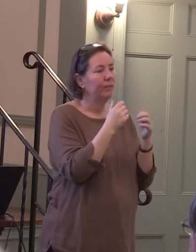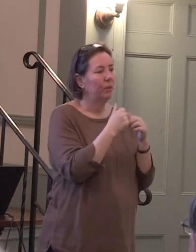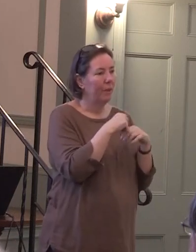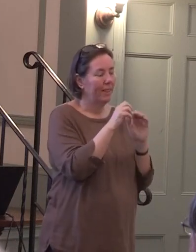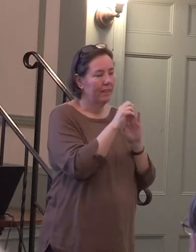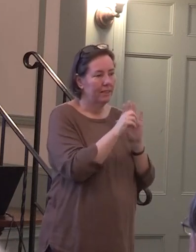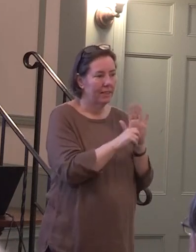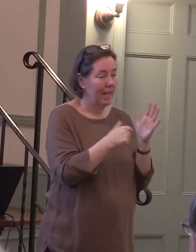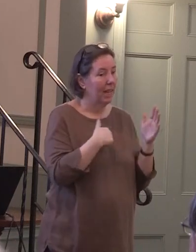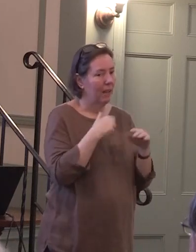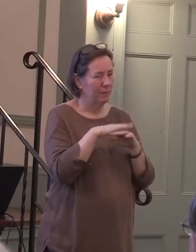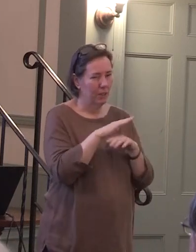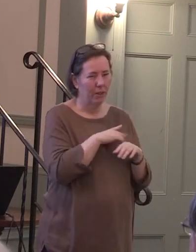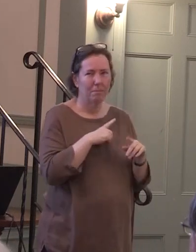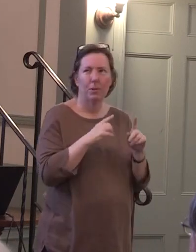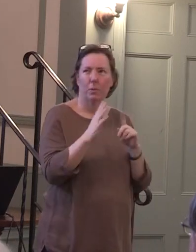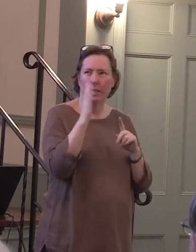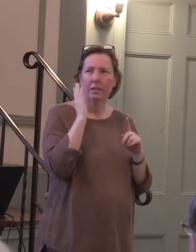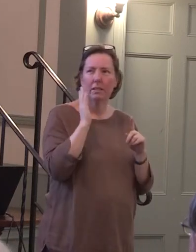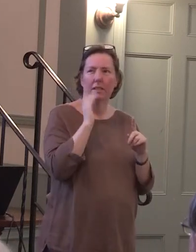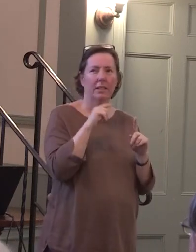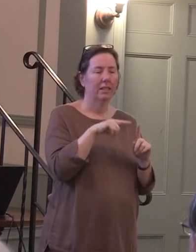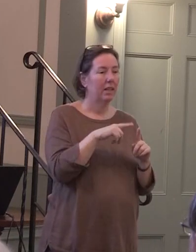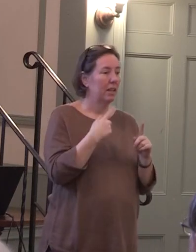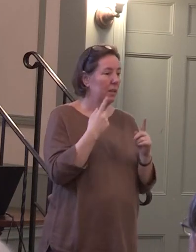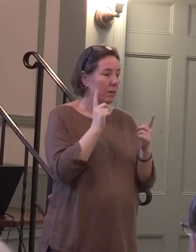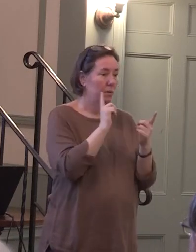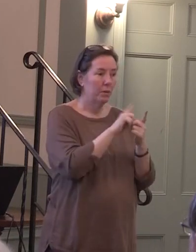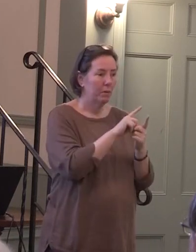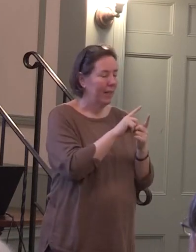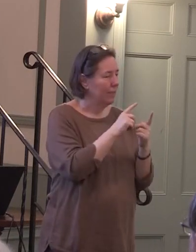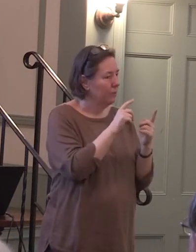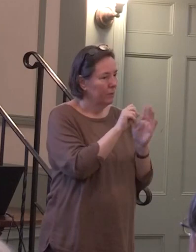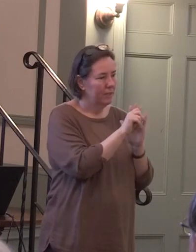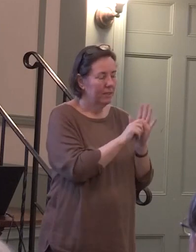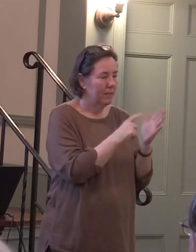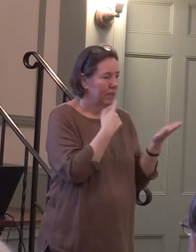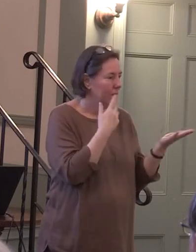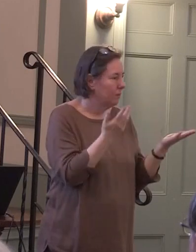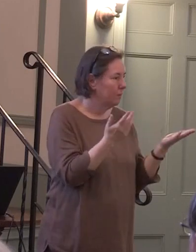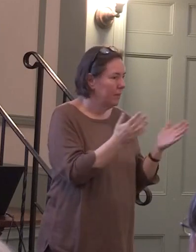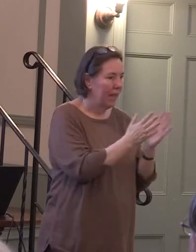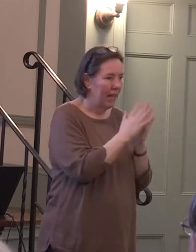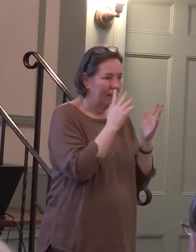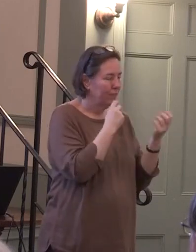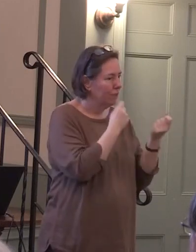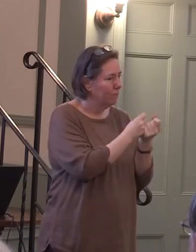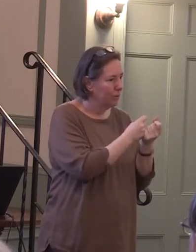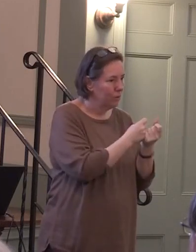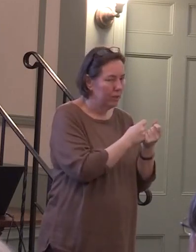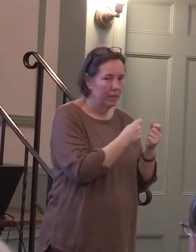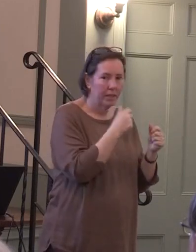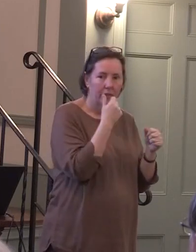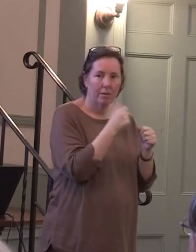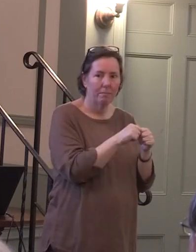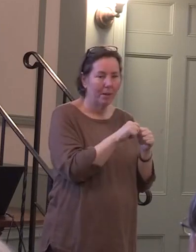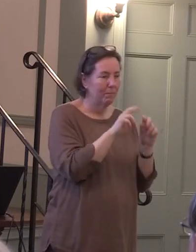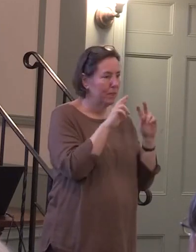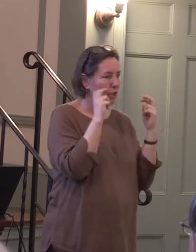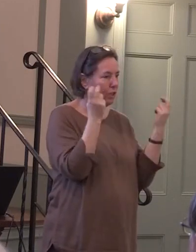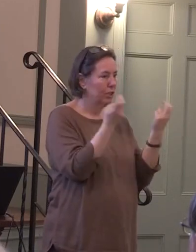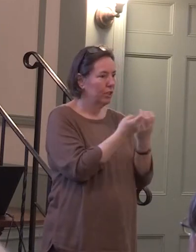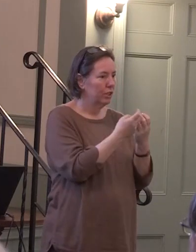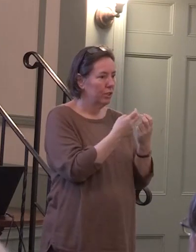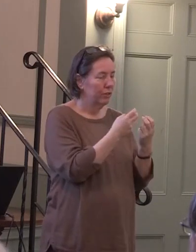recall I was on the board at the time. We went to the state and we asked for the support. I remember sitting in a